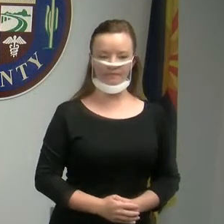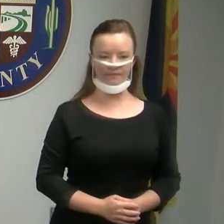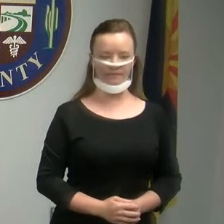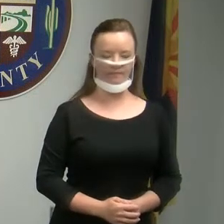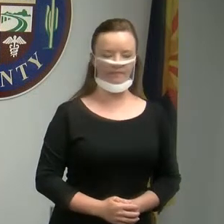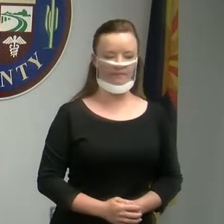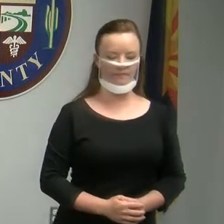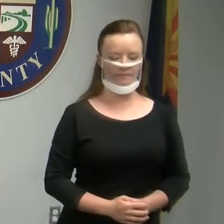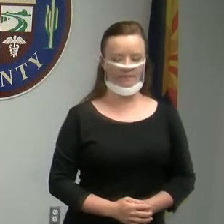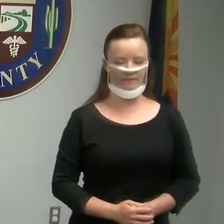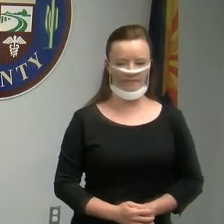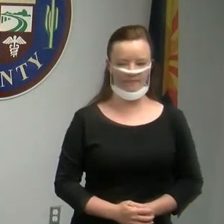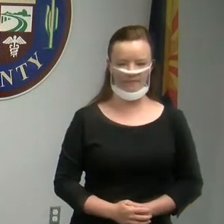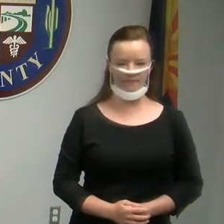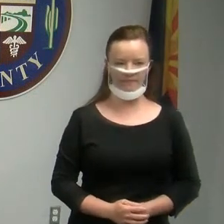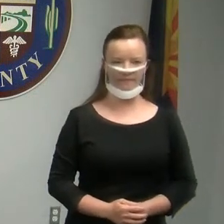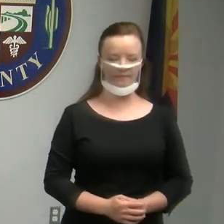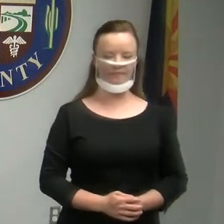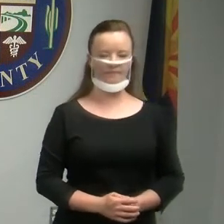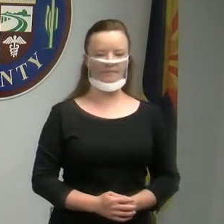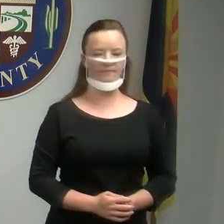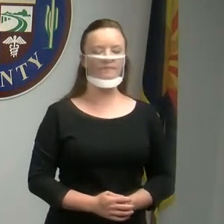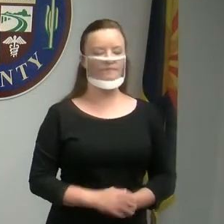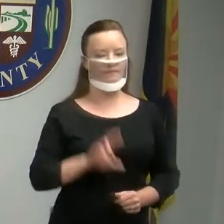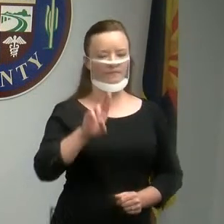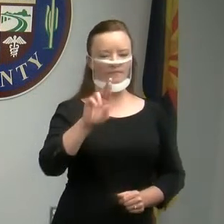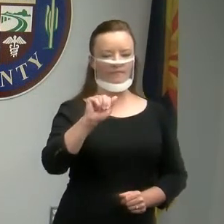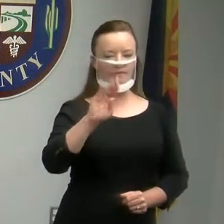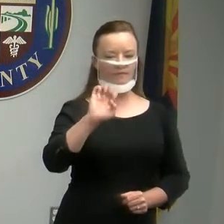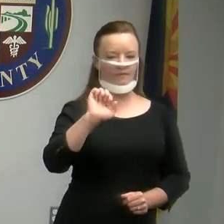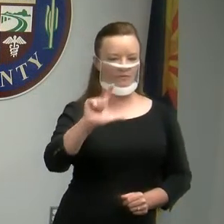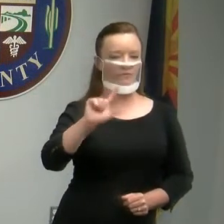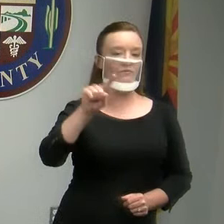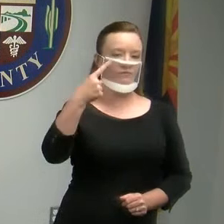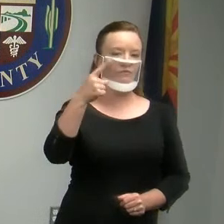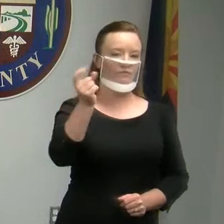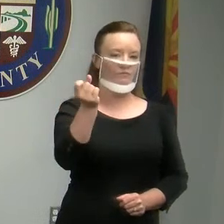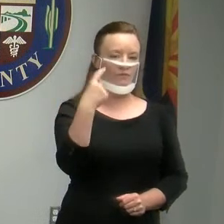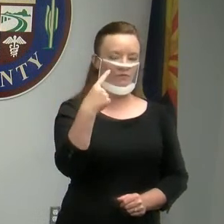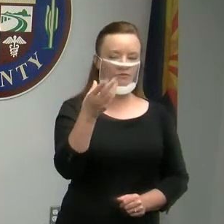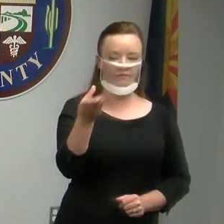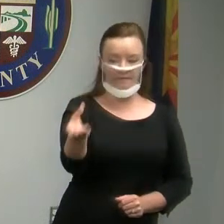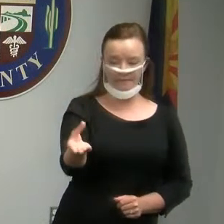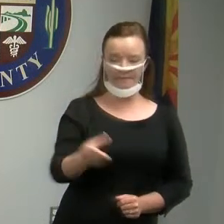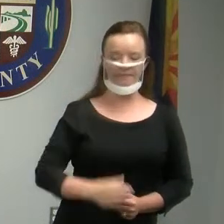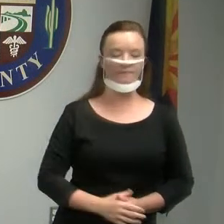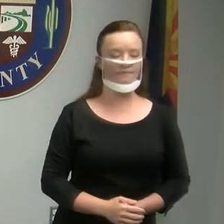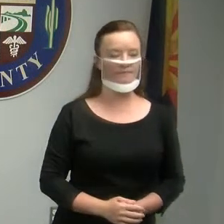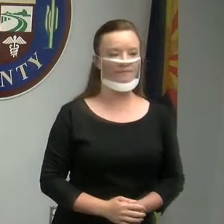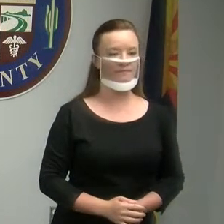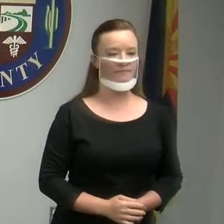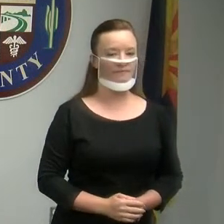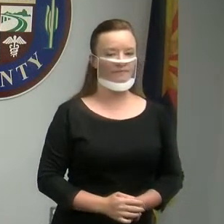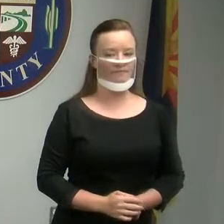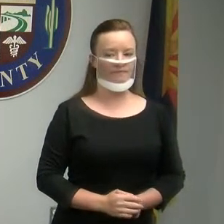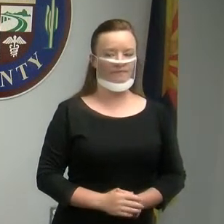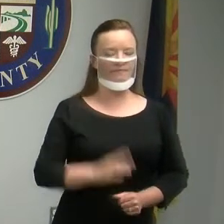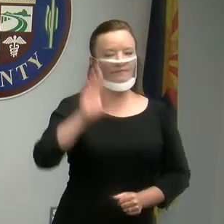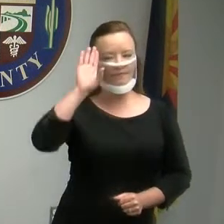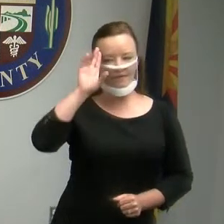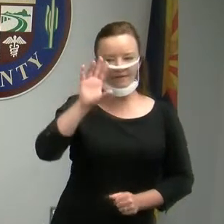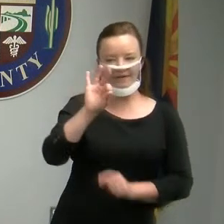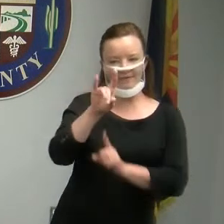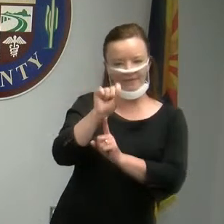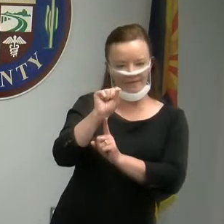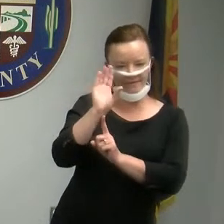please call on them. Yes, Rachel Limegang has our first question. Rachel, your microphone's live. Hi,